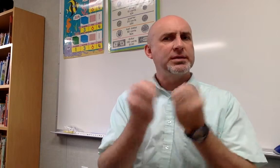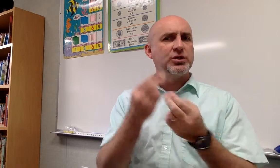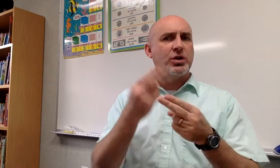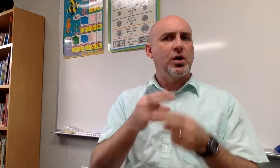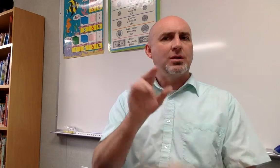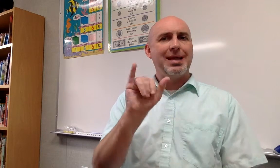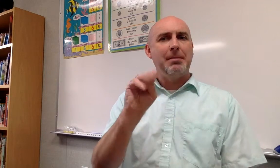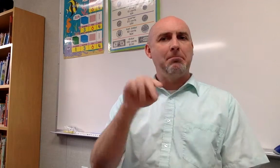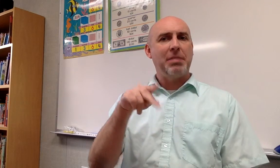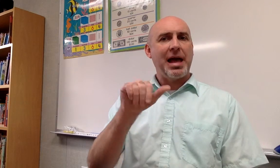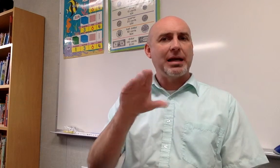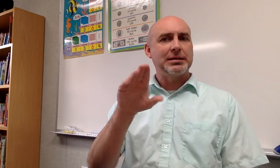organization called Impact.